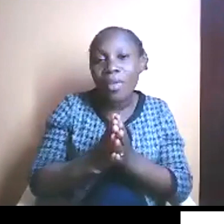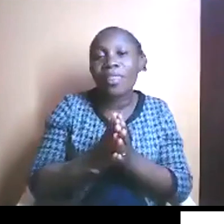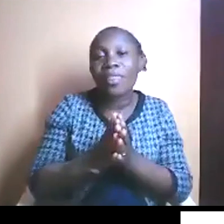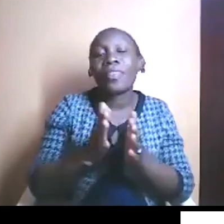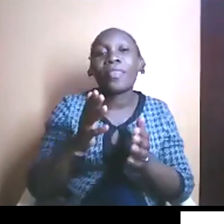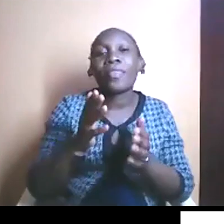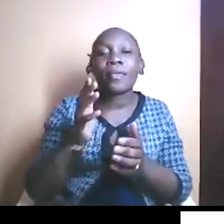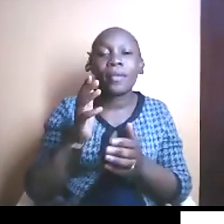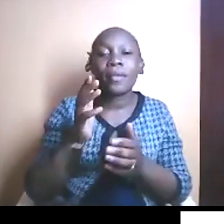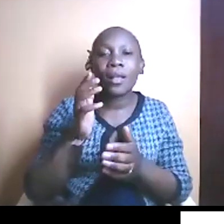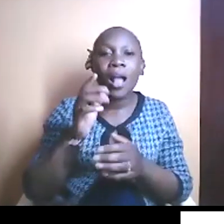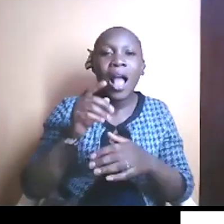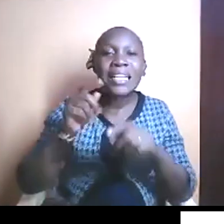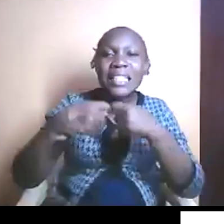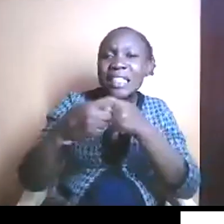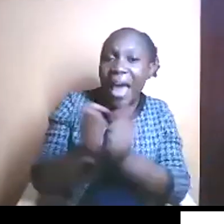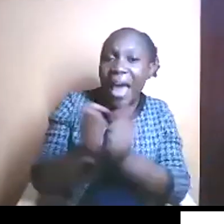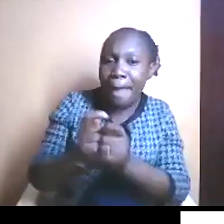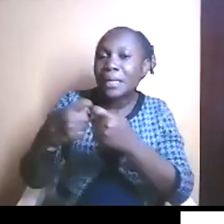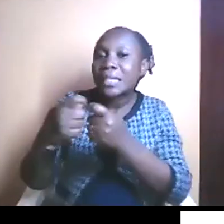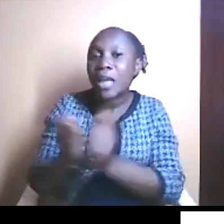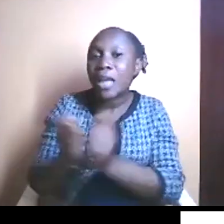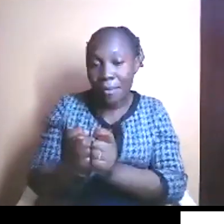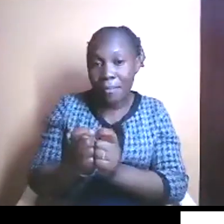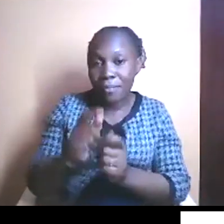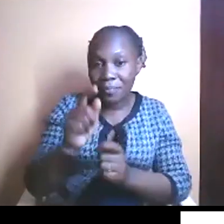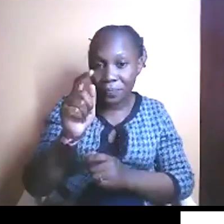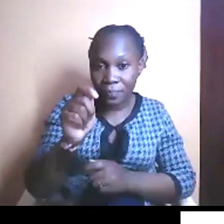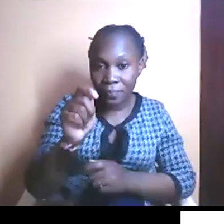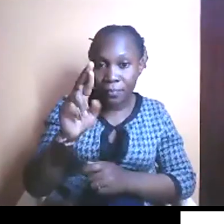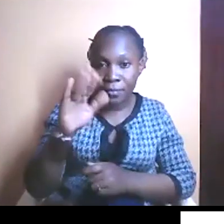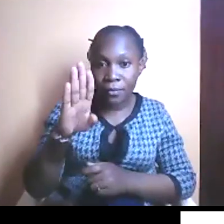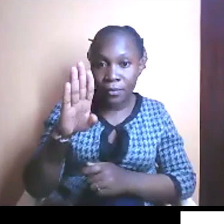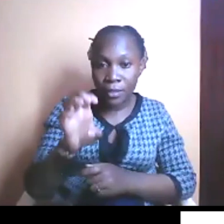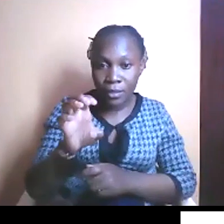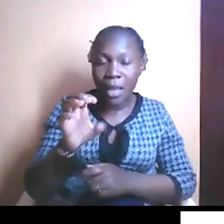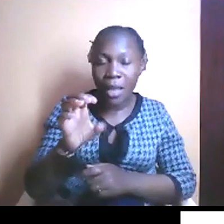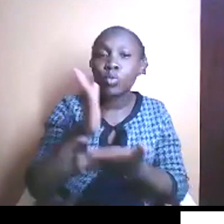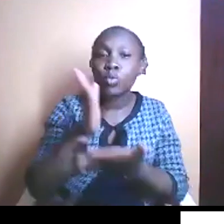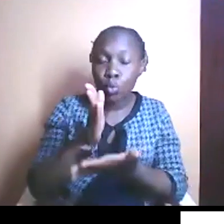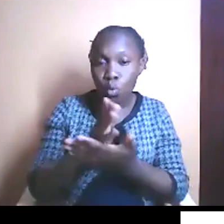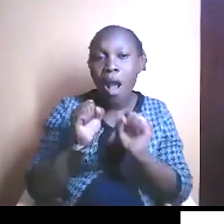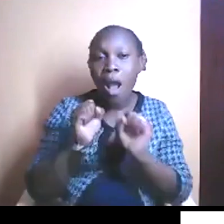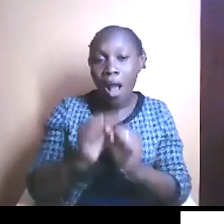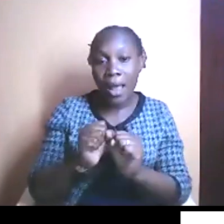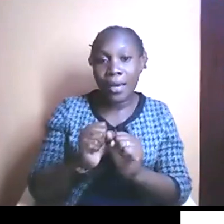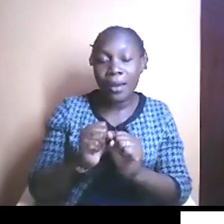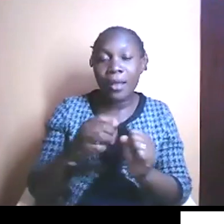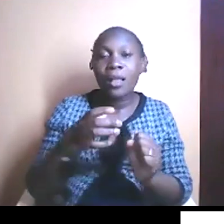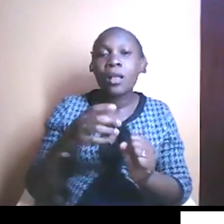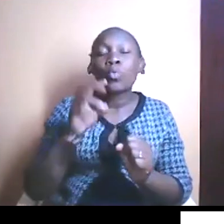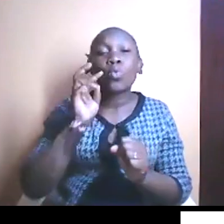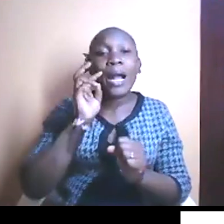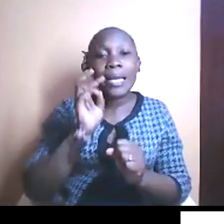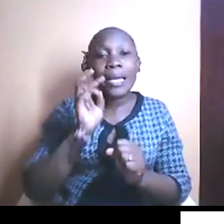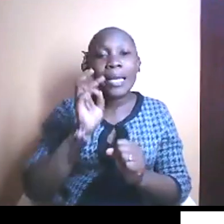we come from or our skin color, which is unfortunate. You want to pursue the conversation, and you want